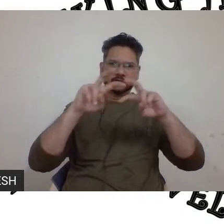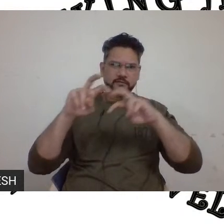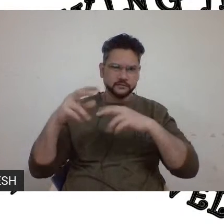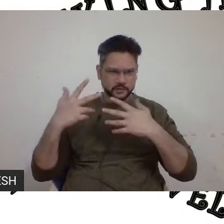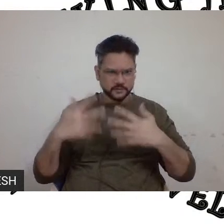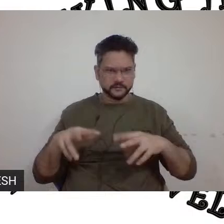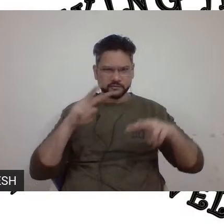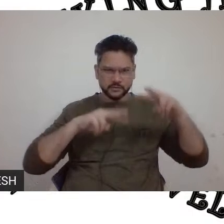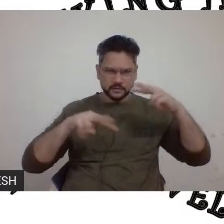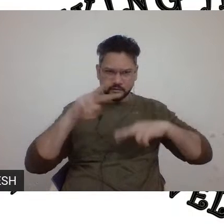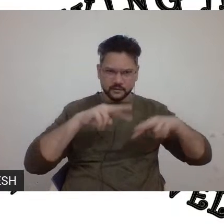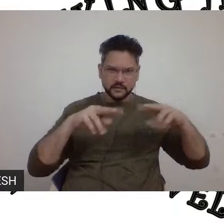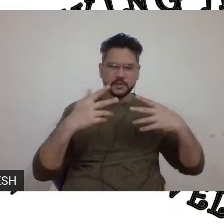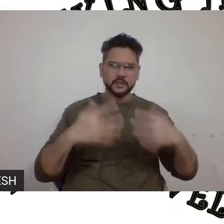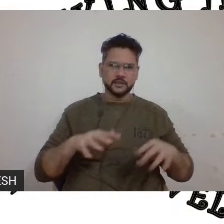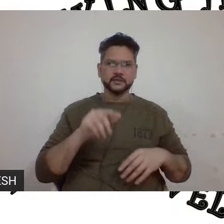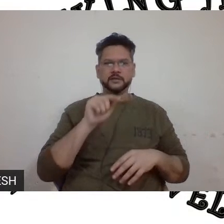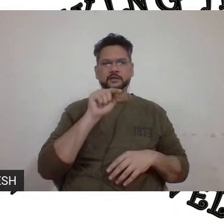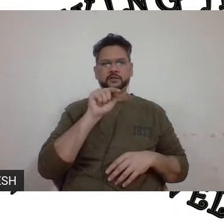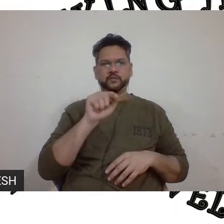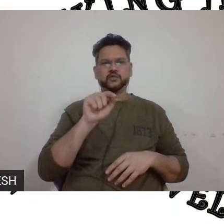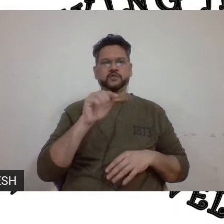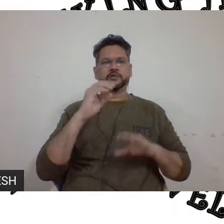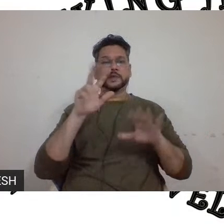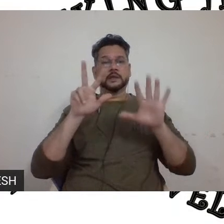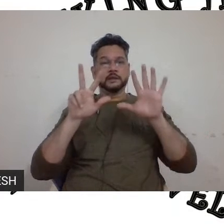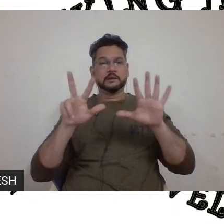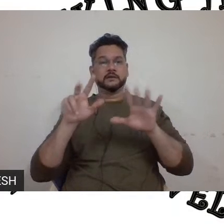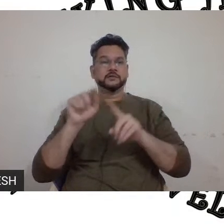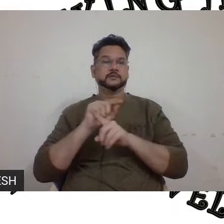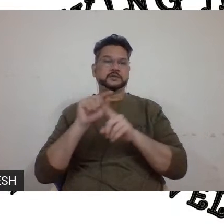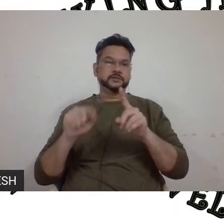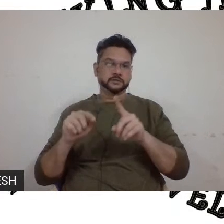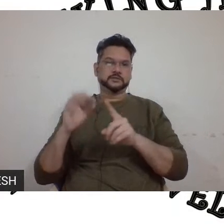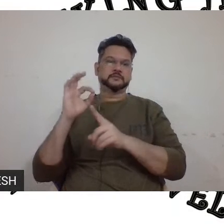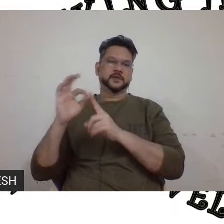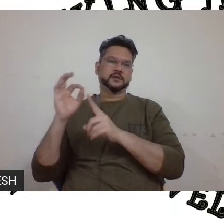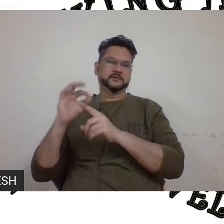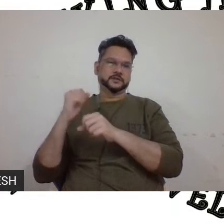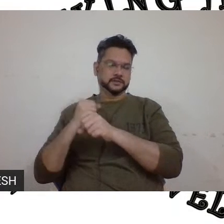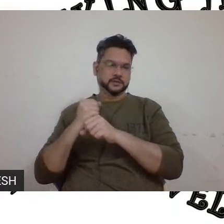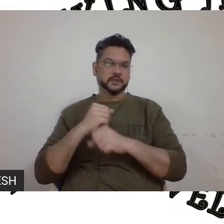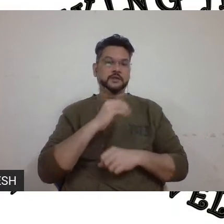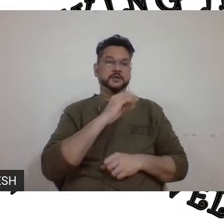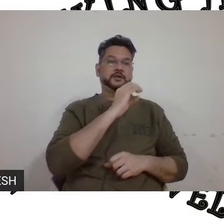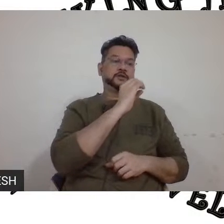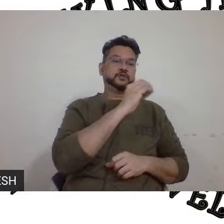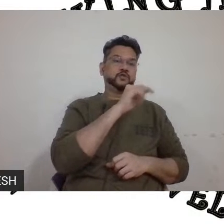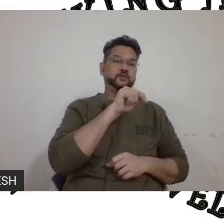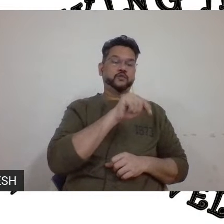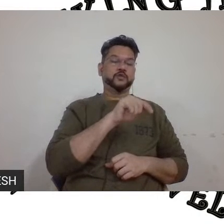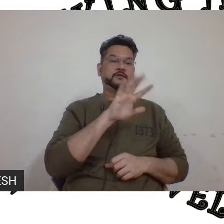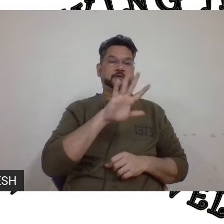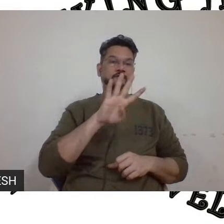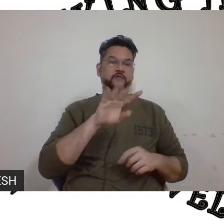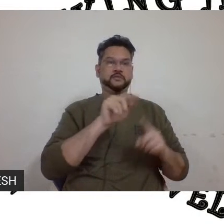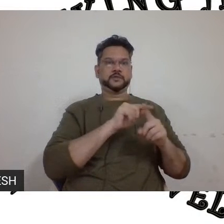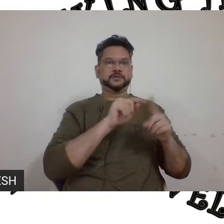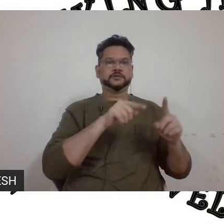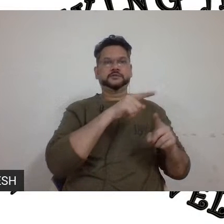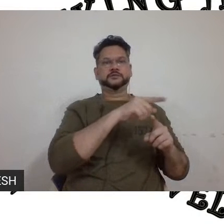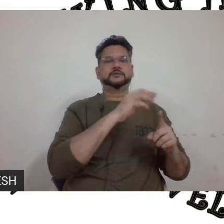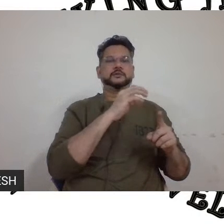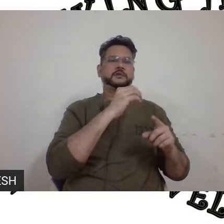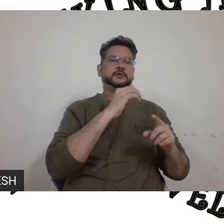with disabilities are working in private sector compared to 0.54% in the public sector. And it is